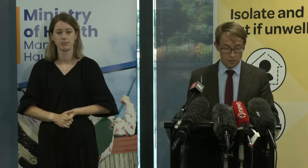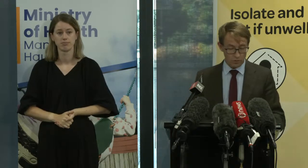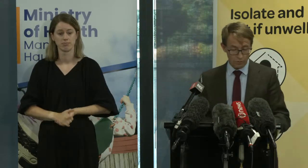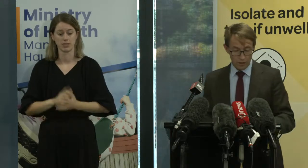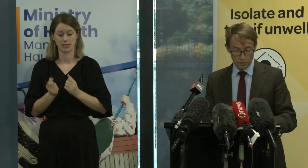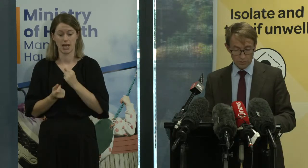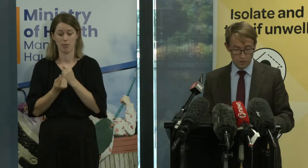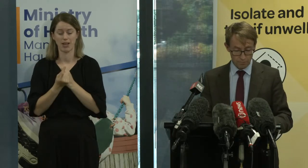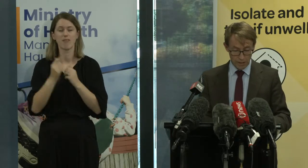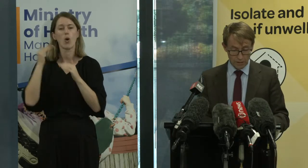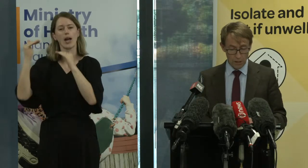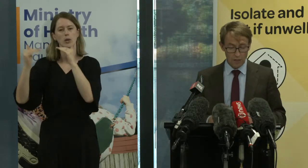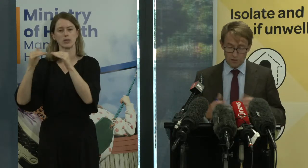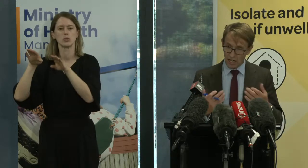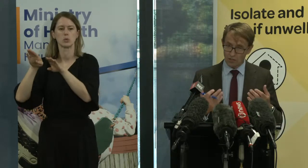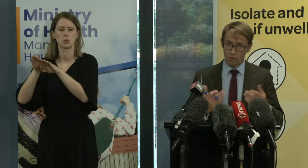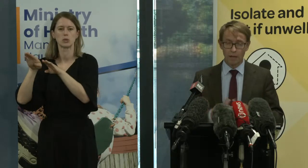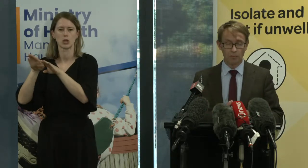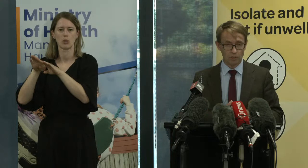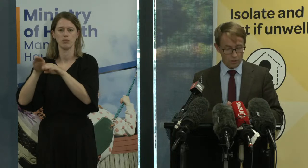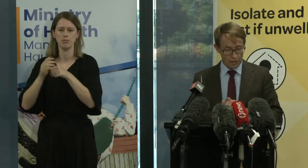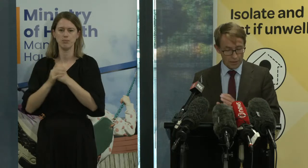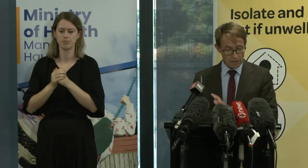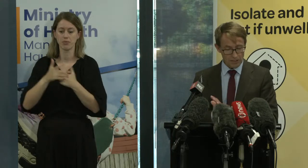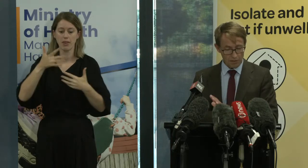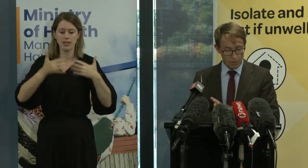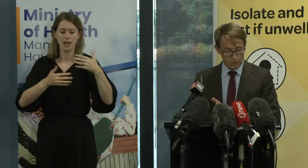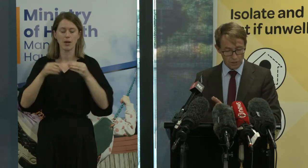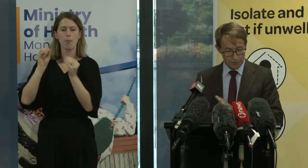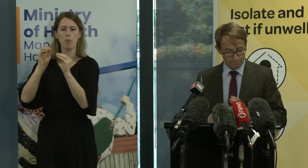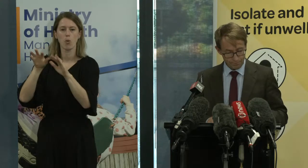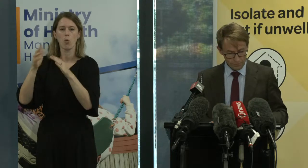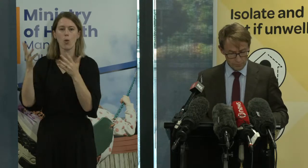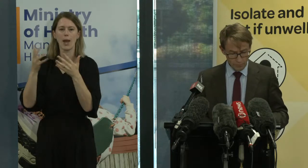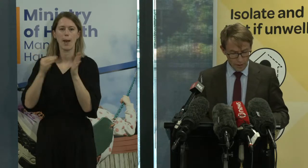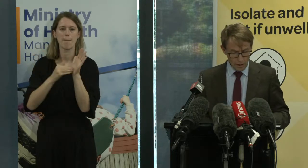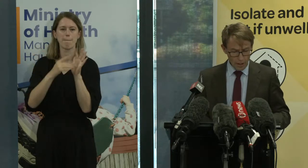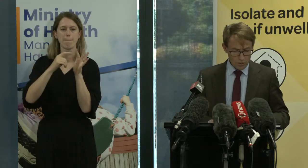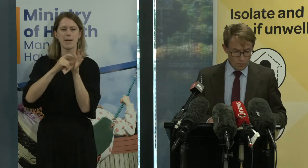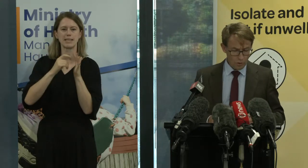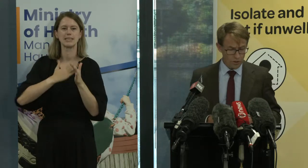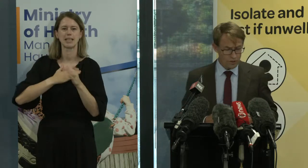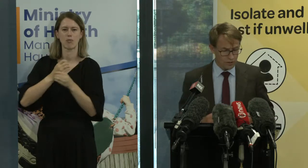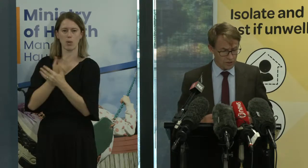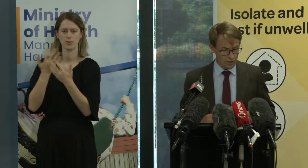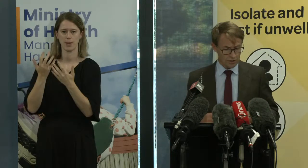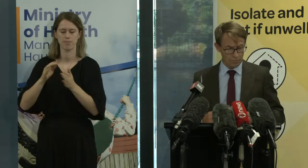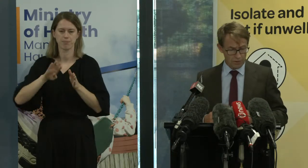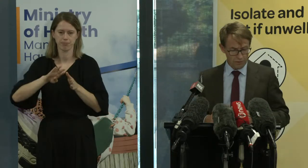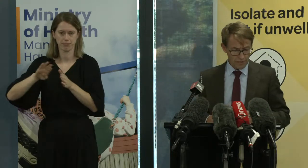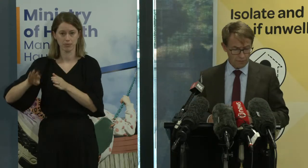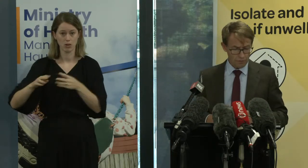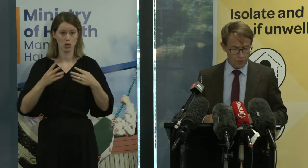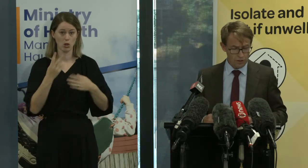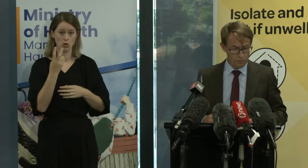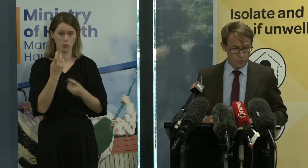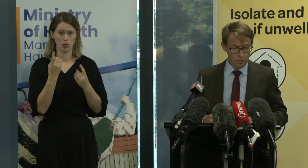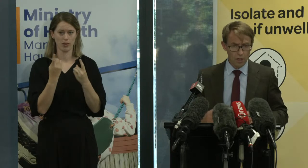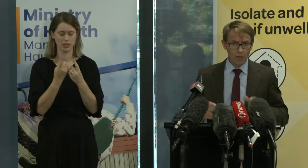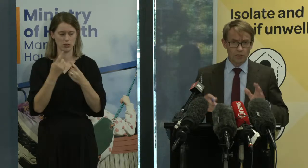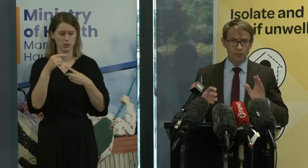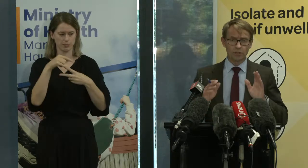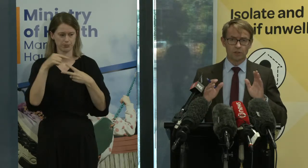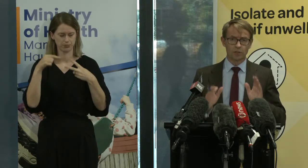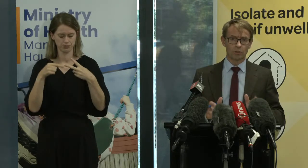doing that too for adults, and the data are published on our MedSafe website. Two more things I'd just like to briefly cover. First of